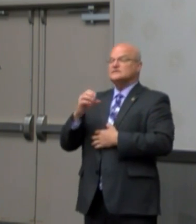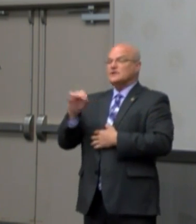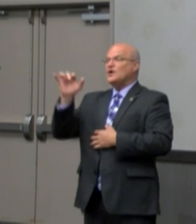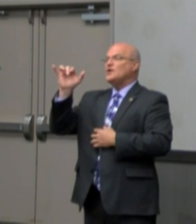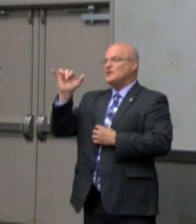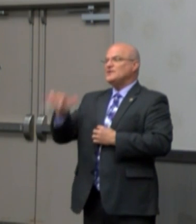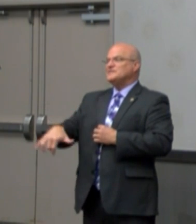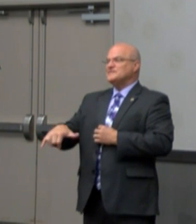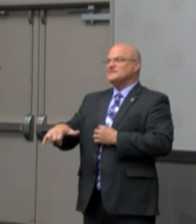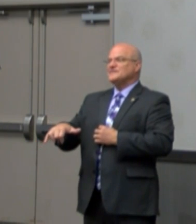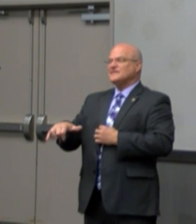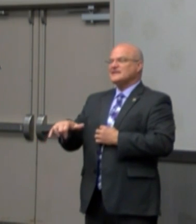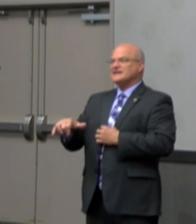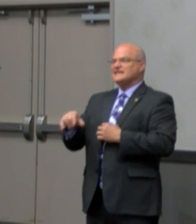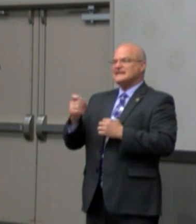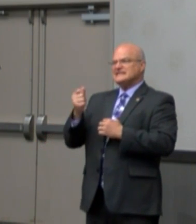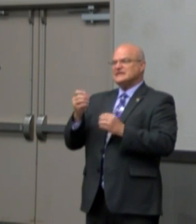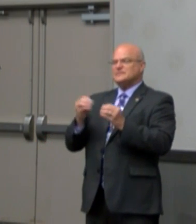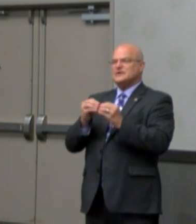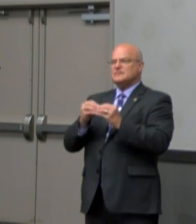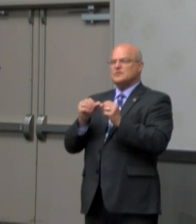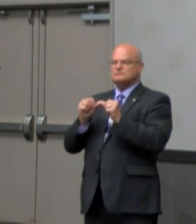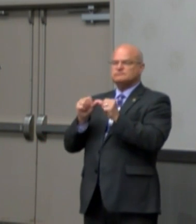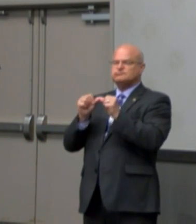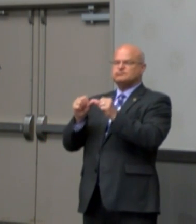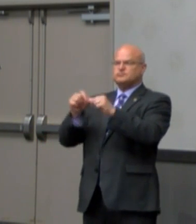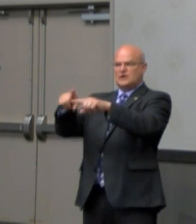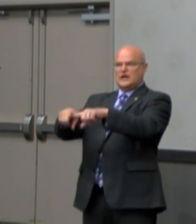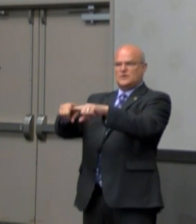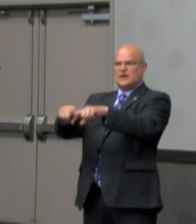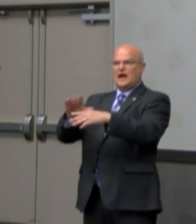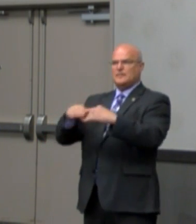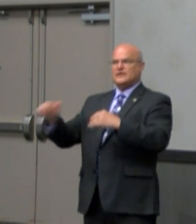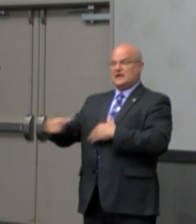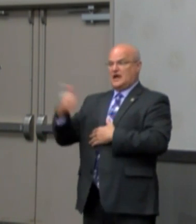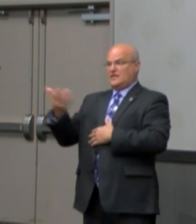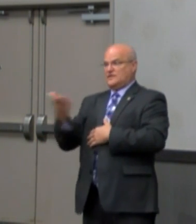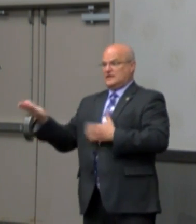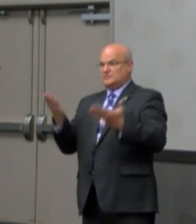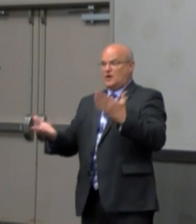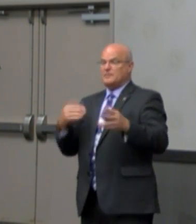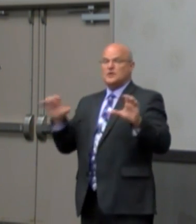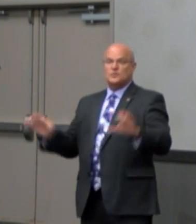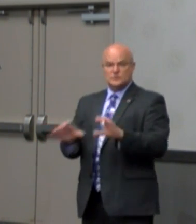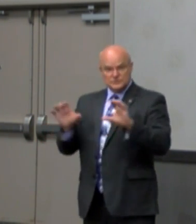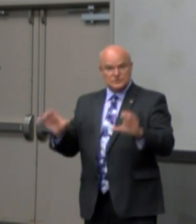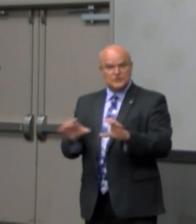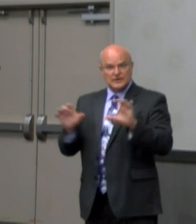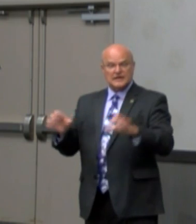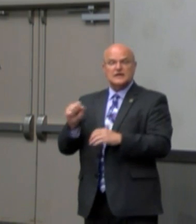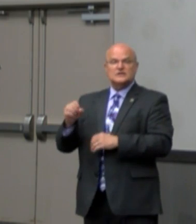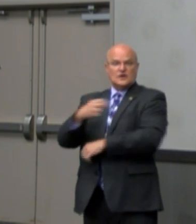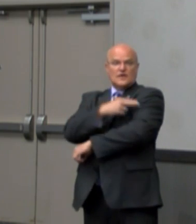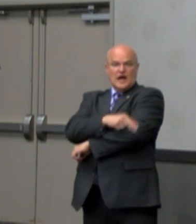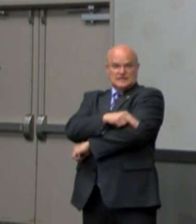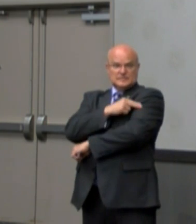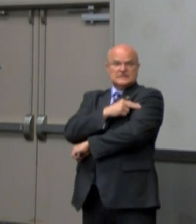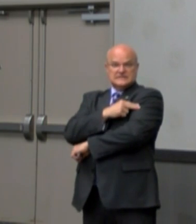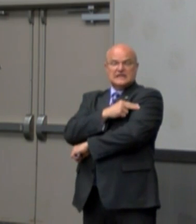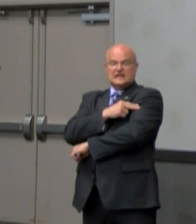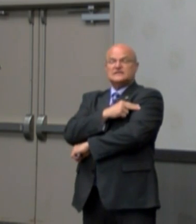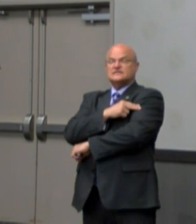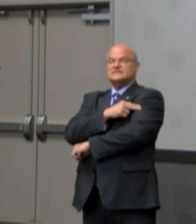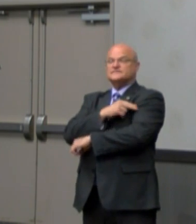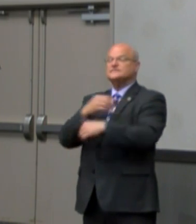so that's a little bit more steady and reliable than anything else probably that we're doing. And so the